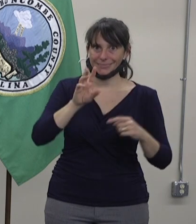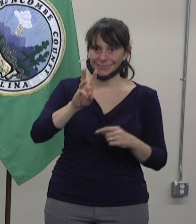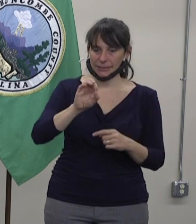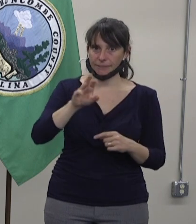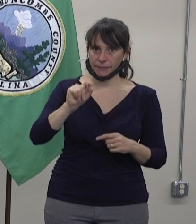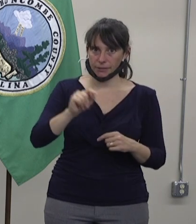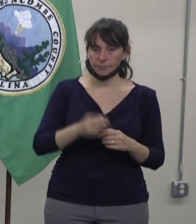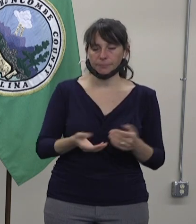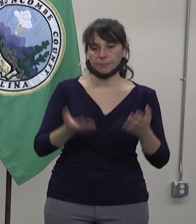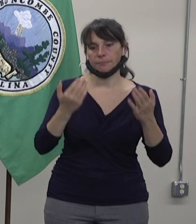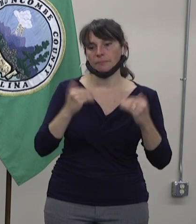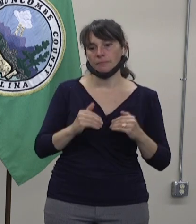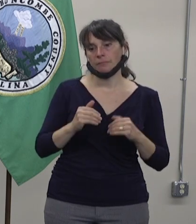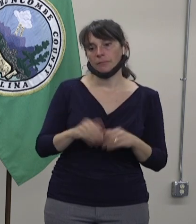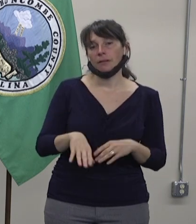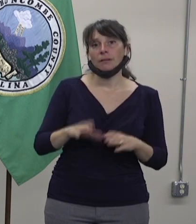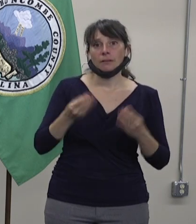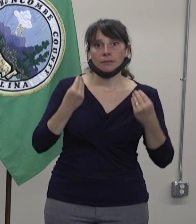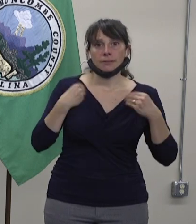order.